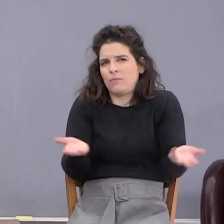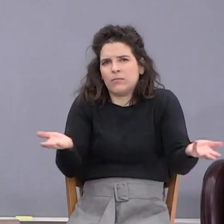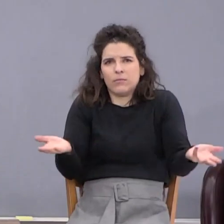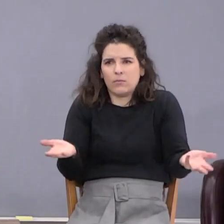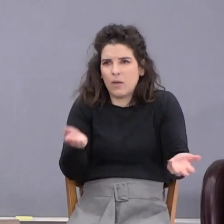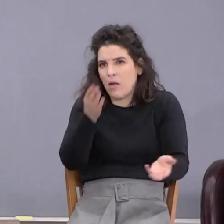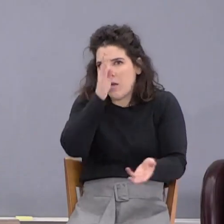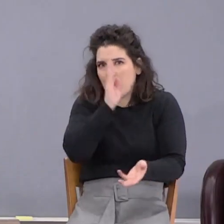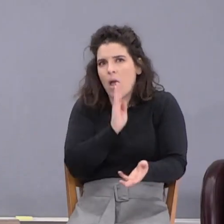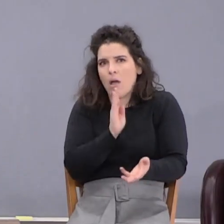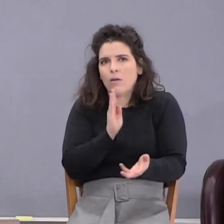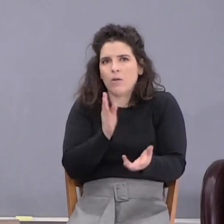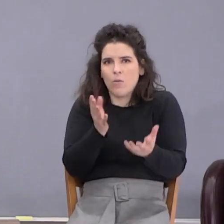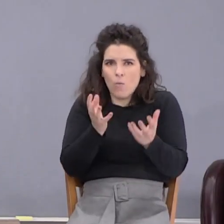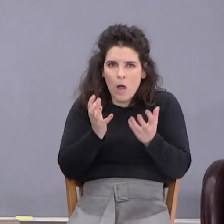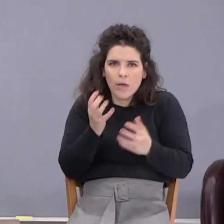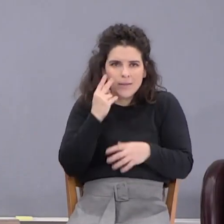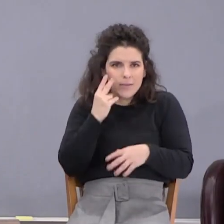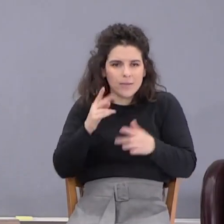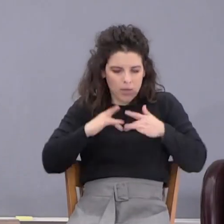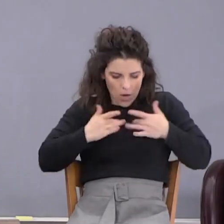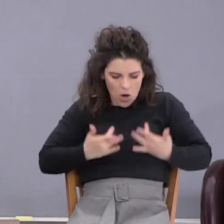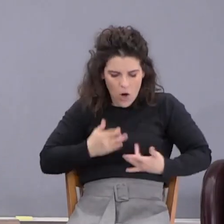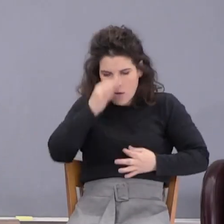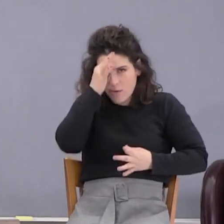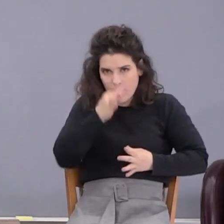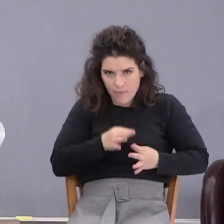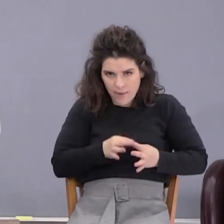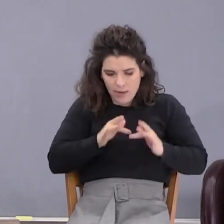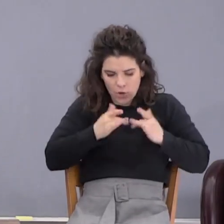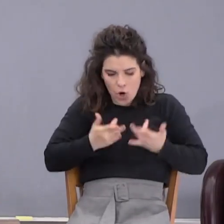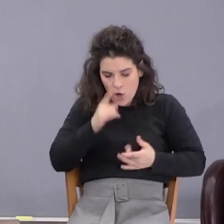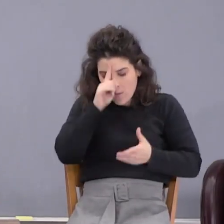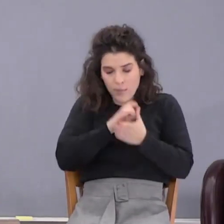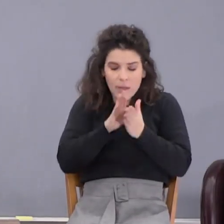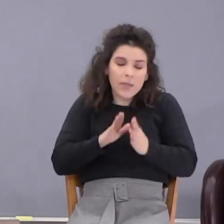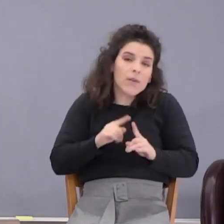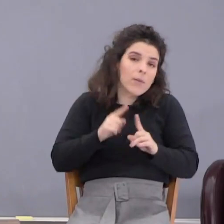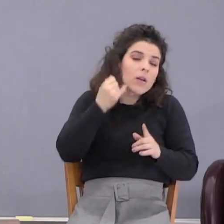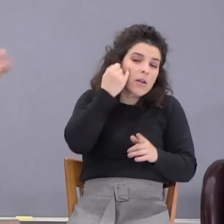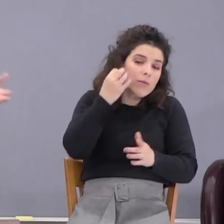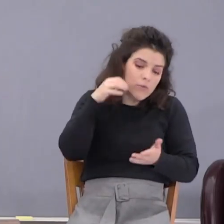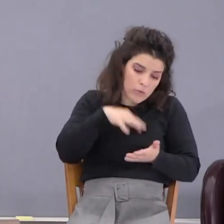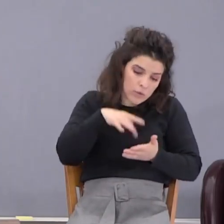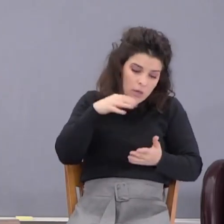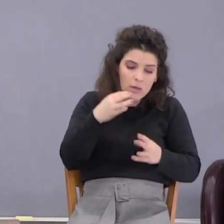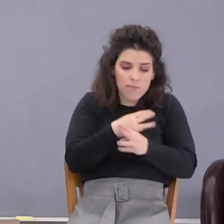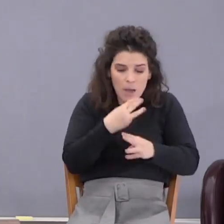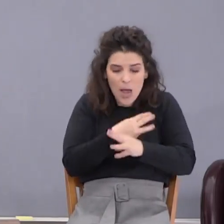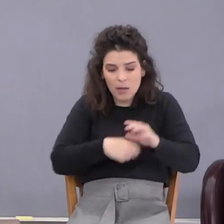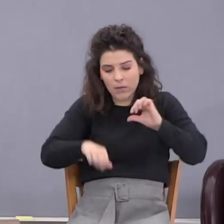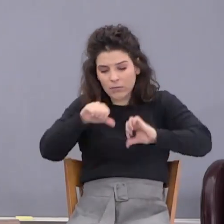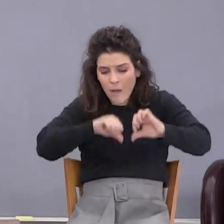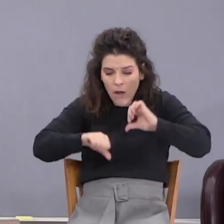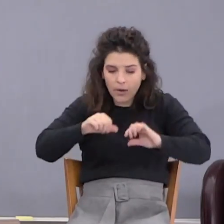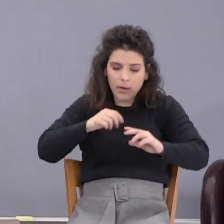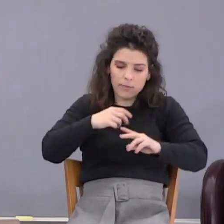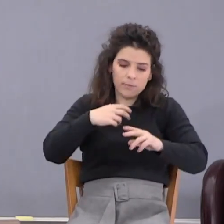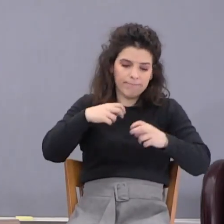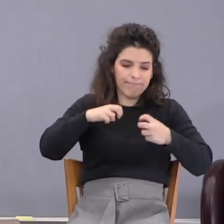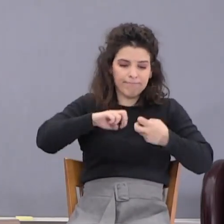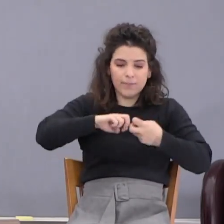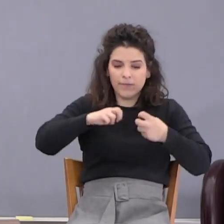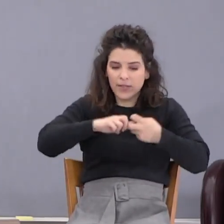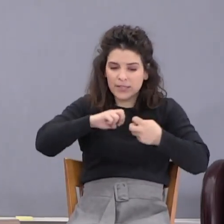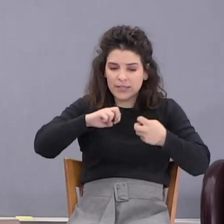You know, God is looking for a heart of faith, a heart of belief, okay? But if you study engineering, math, sciences, and so on and so forth, you